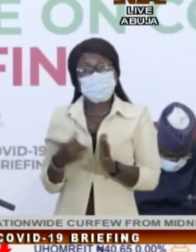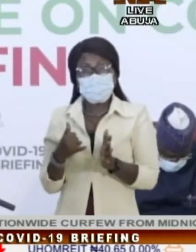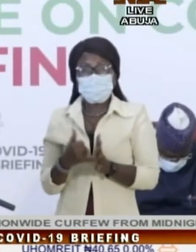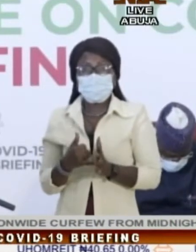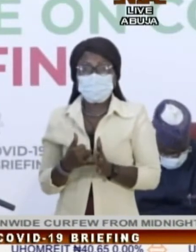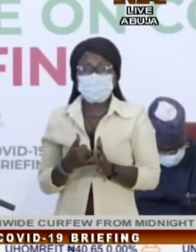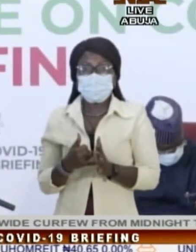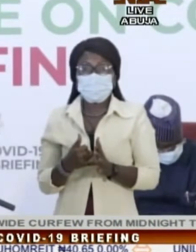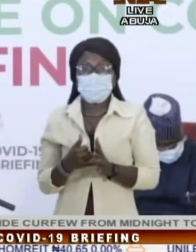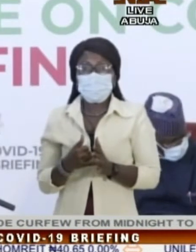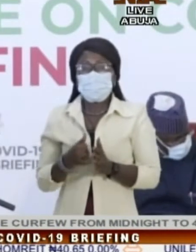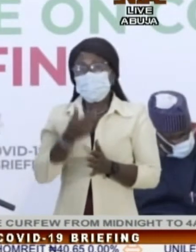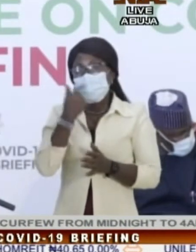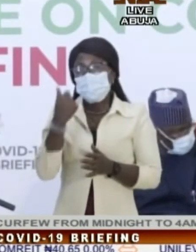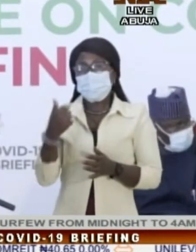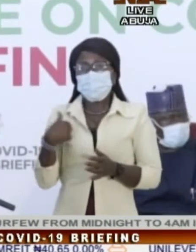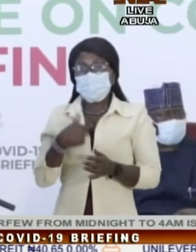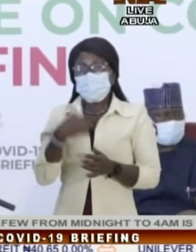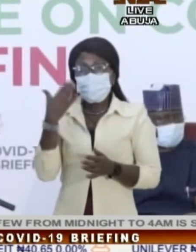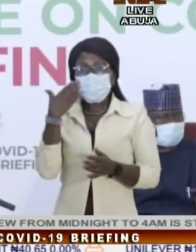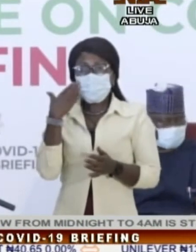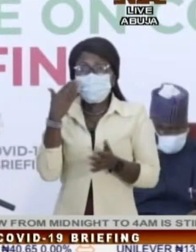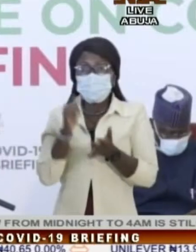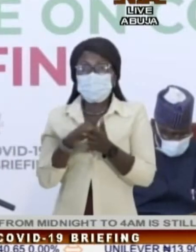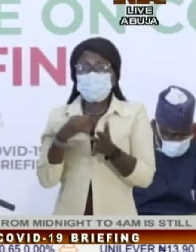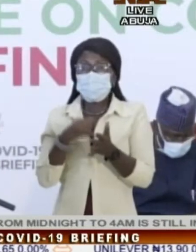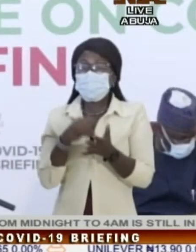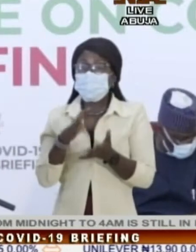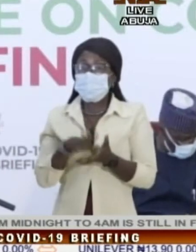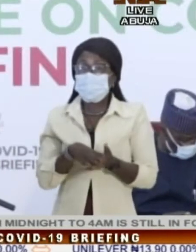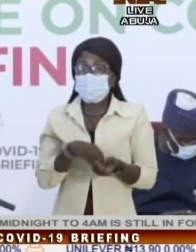ka tabbatar ka kare kanka